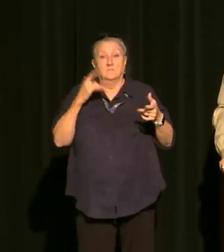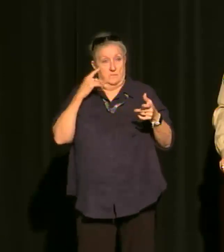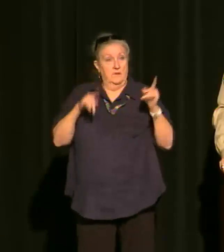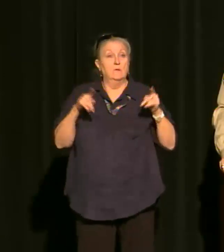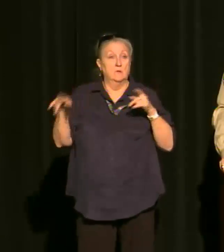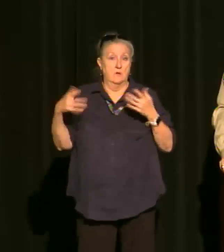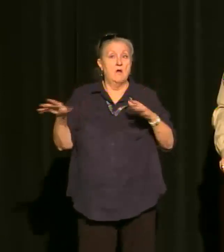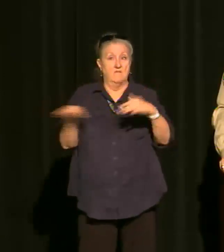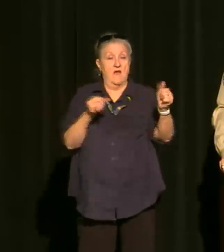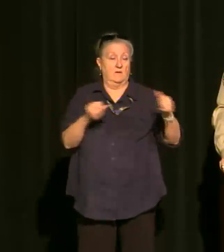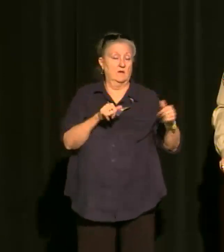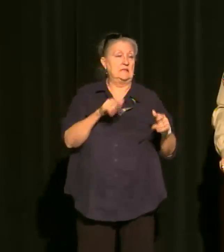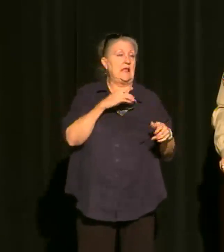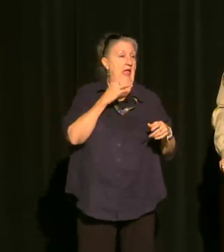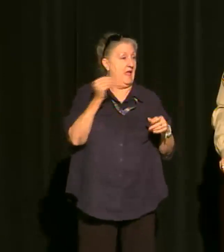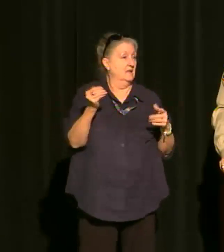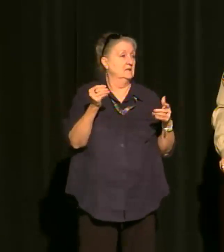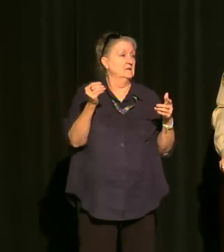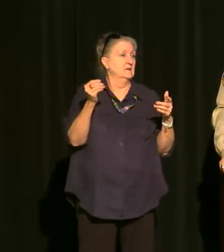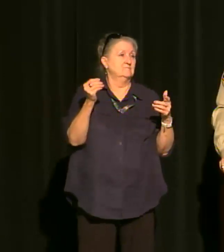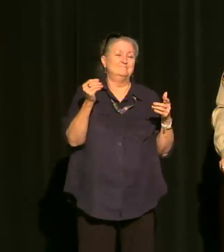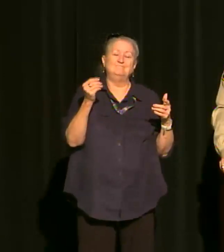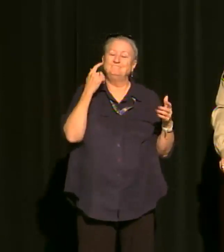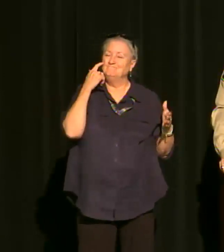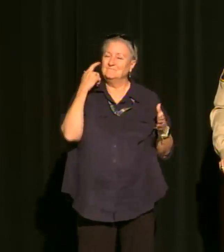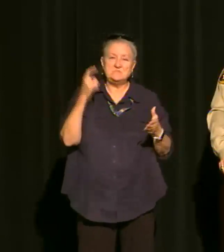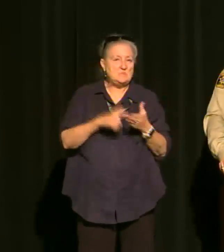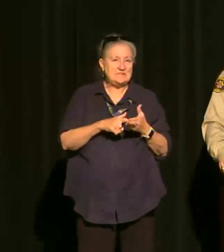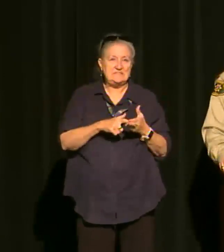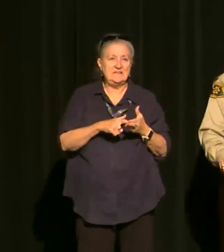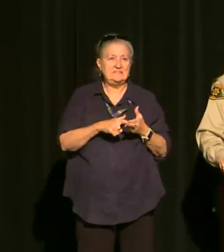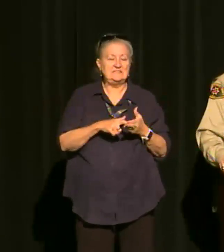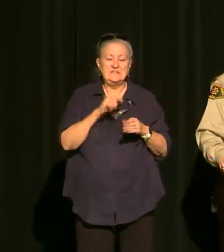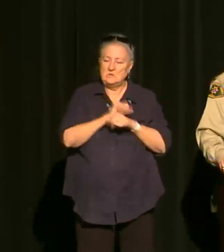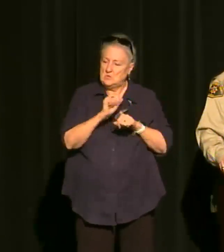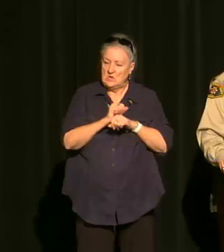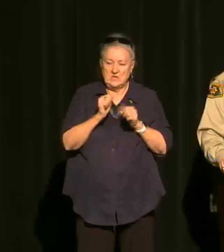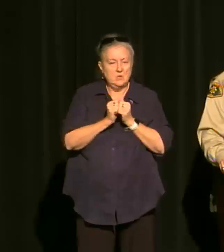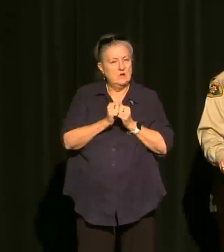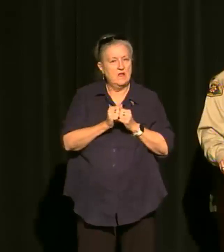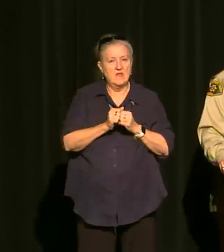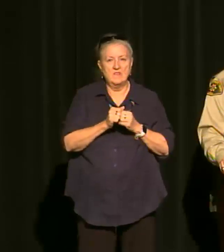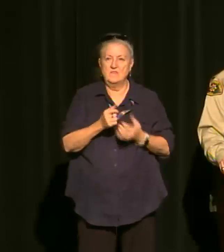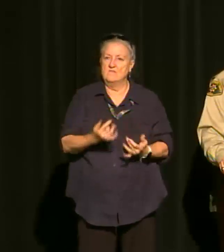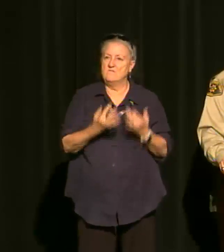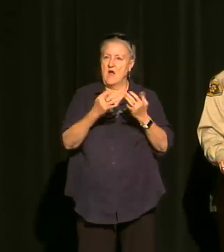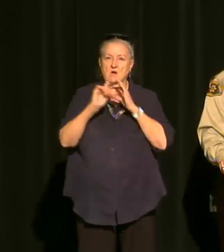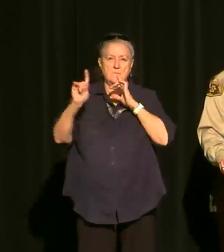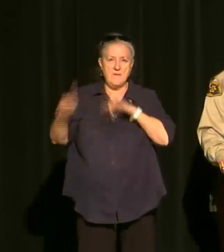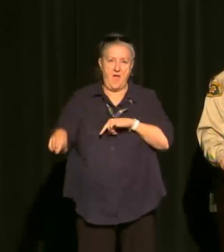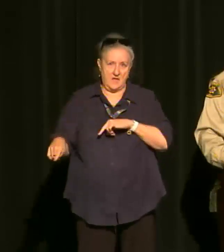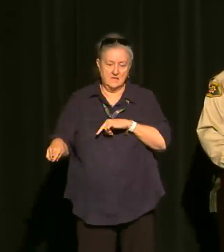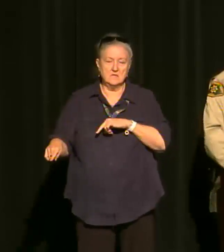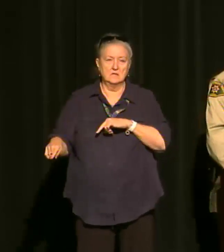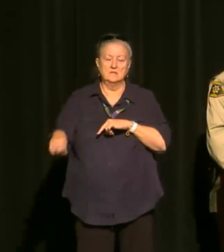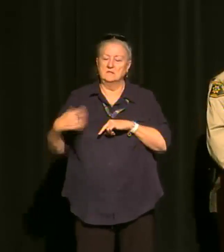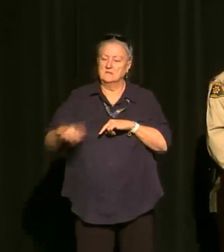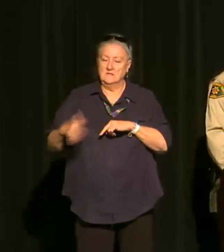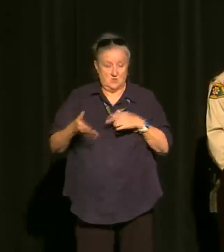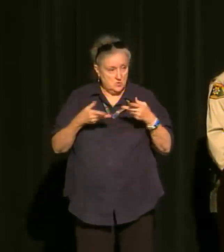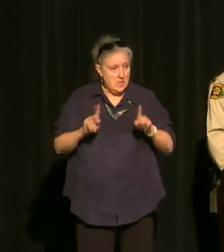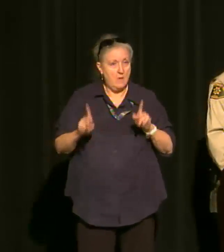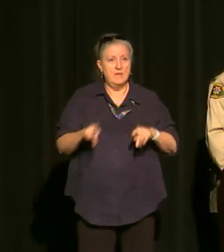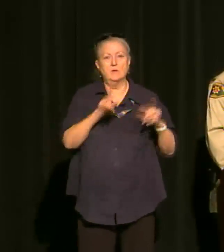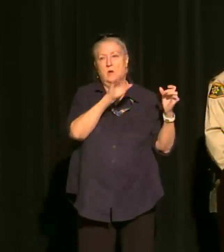are evacuated. And we recognize that, and we are working with the Fire Command to get people back into